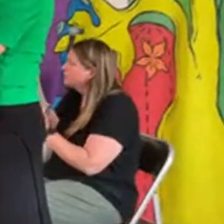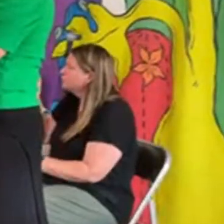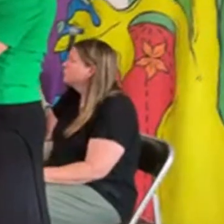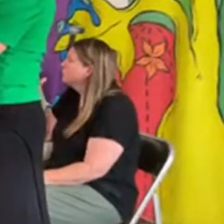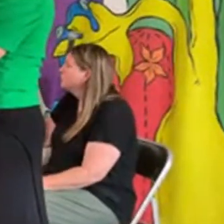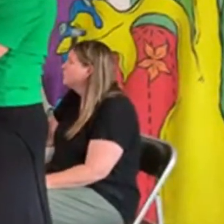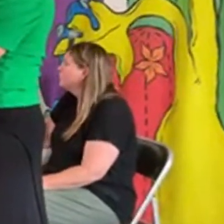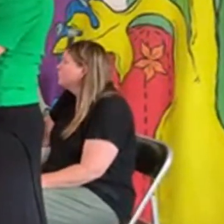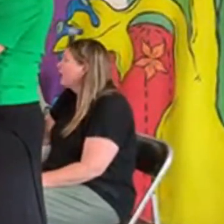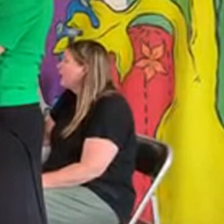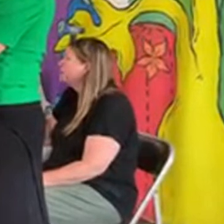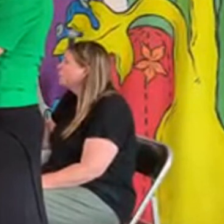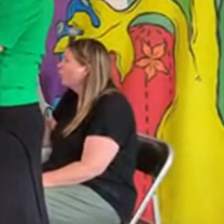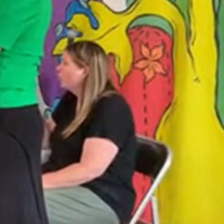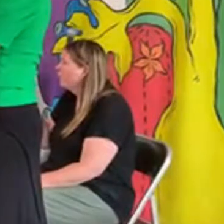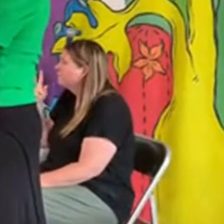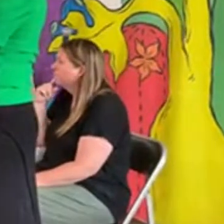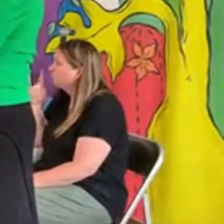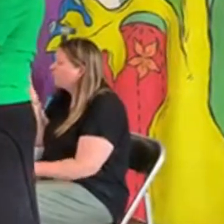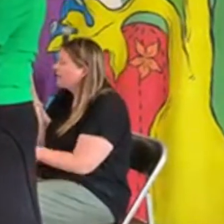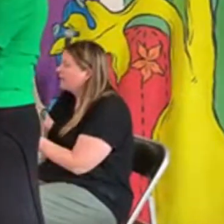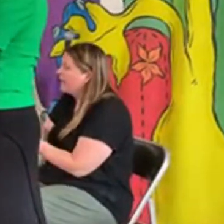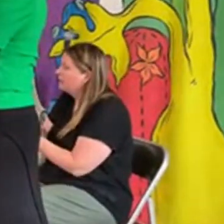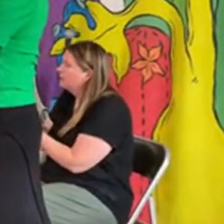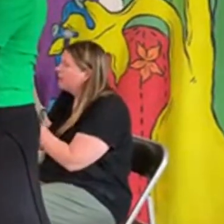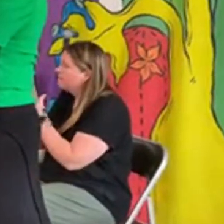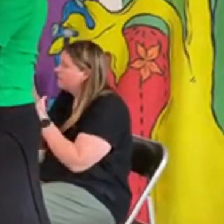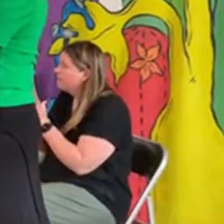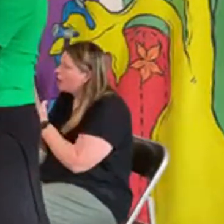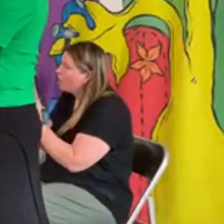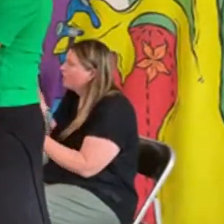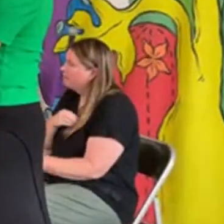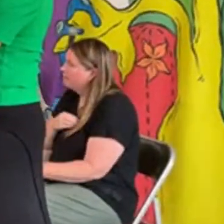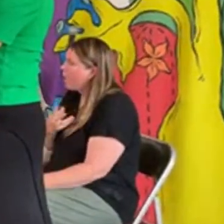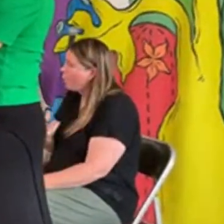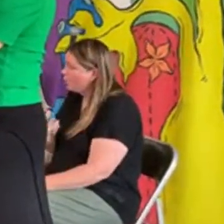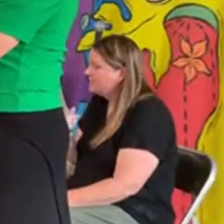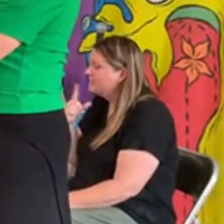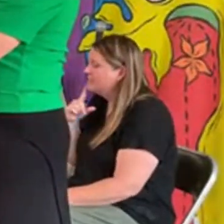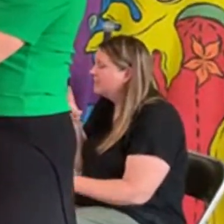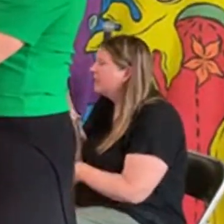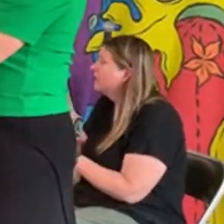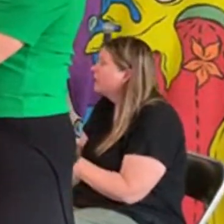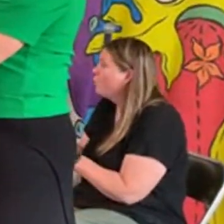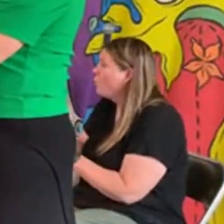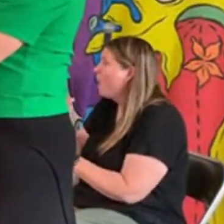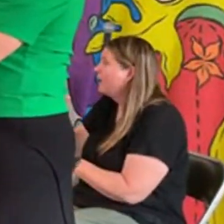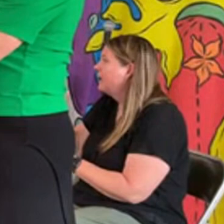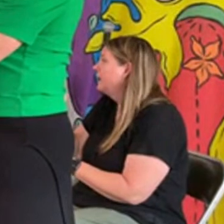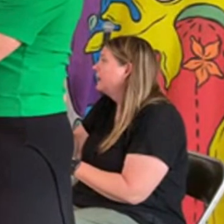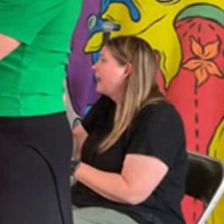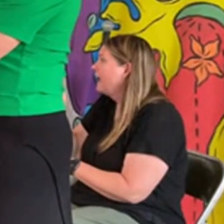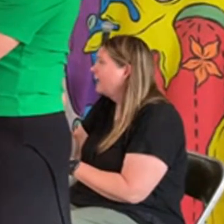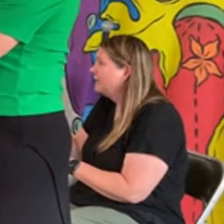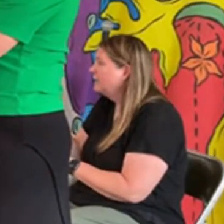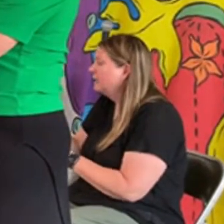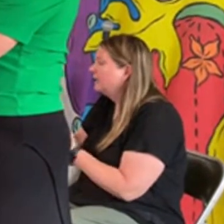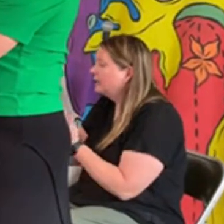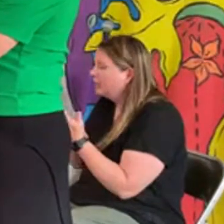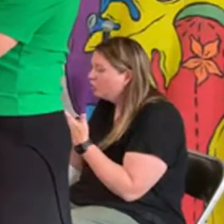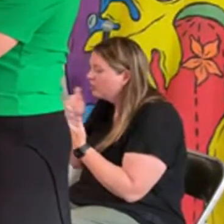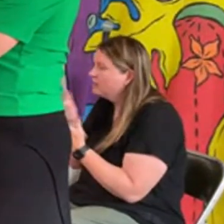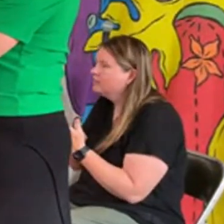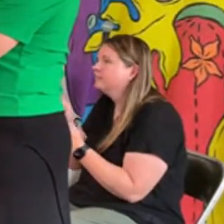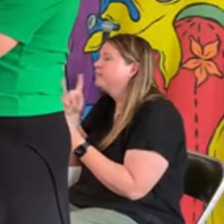American Academy of American Poets. He won the Lannan Literary Fellowship, the Whiting Writers Award, the Ruth